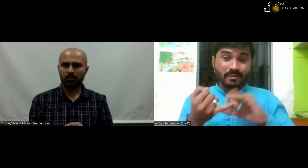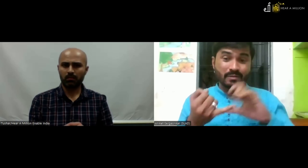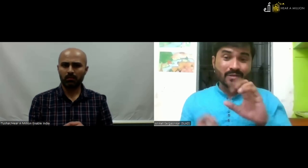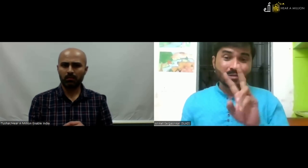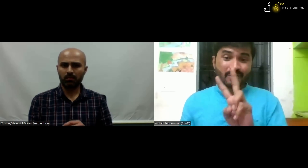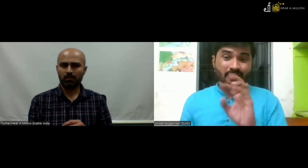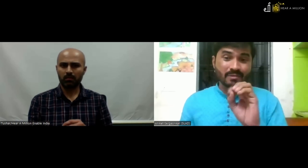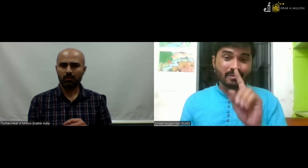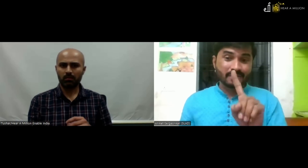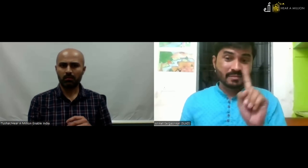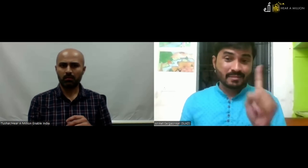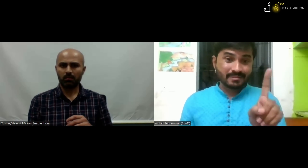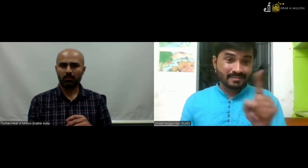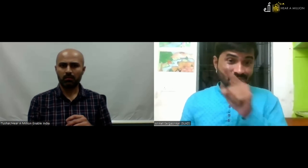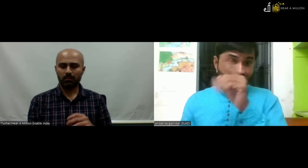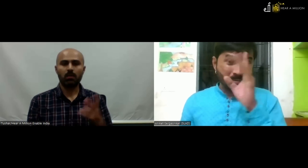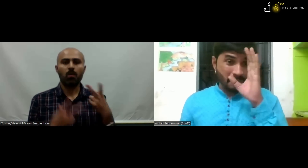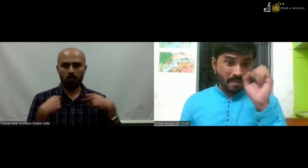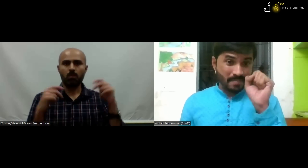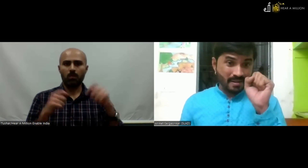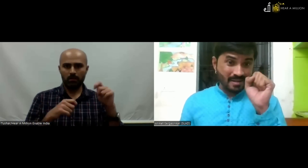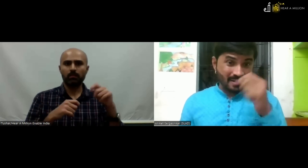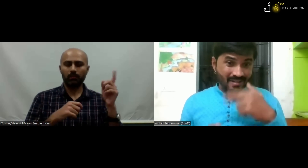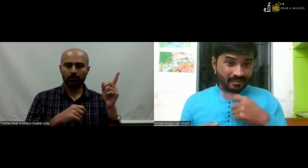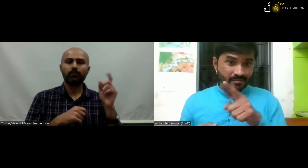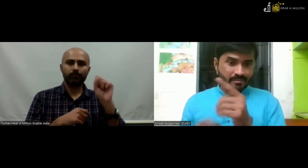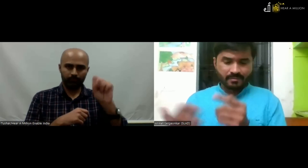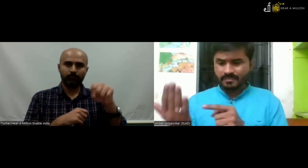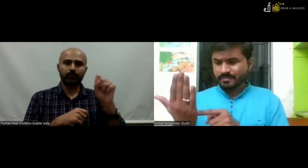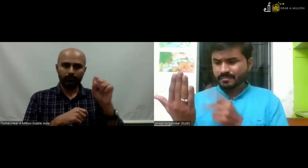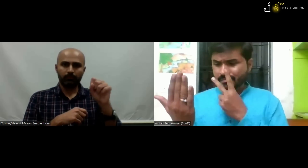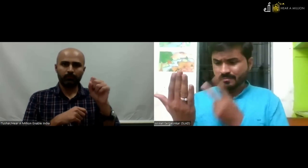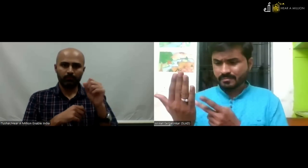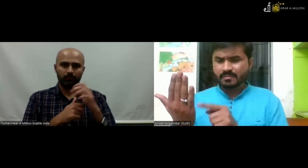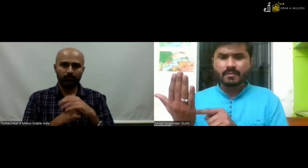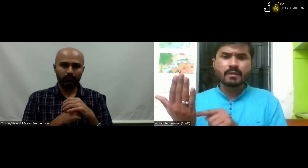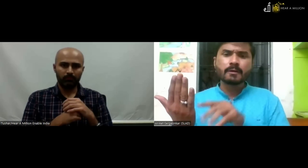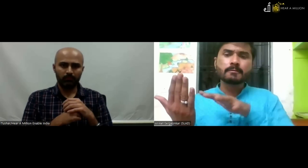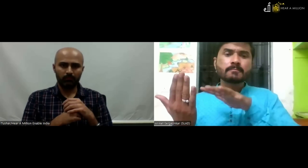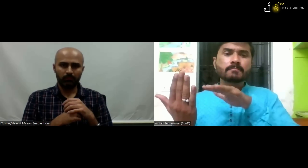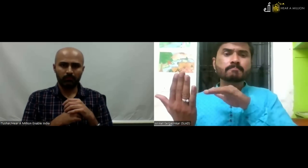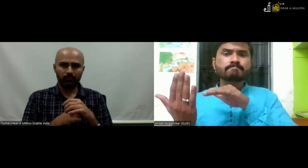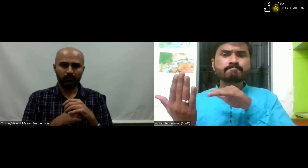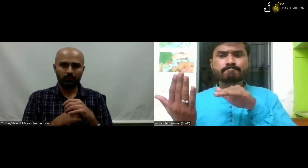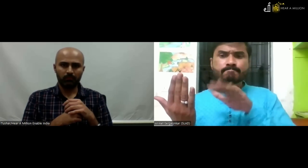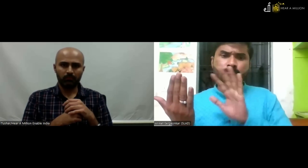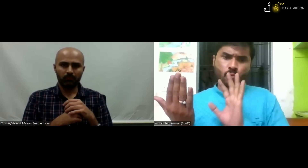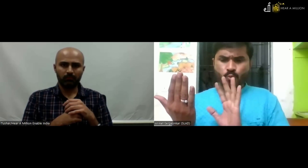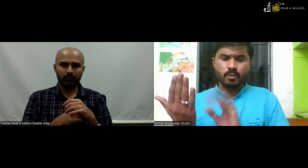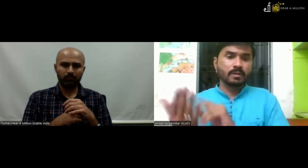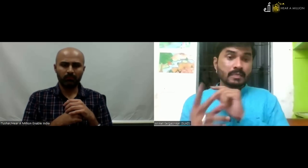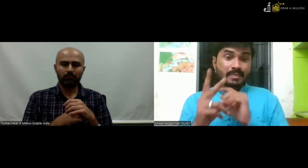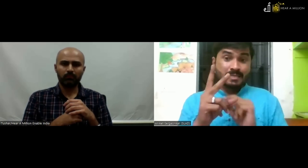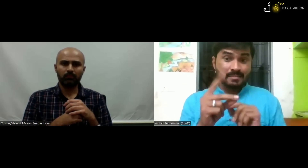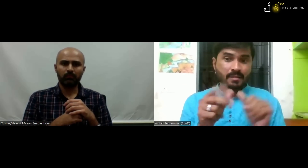100% disability, they can apply for it. So in 2011, you remember, the court ordered,